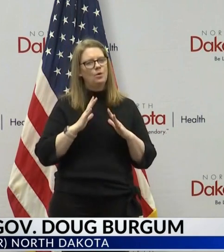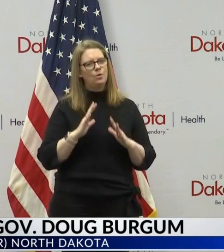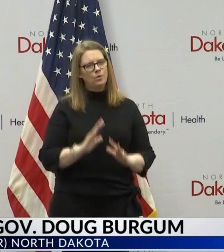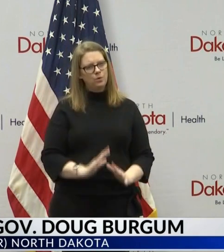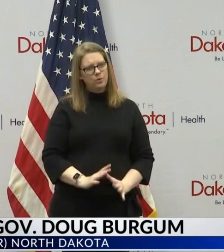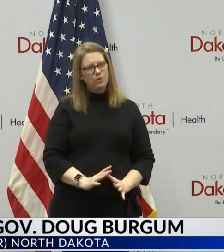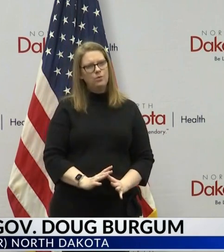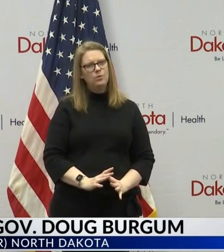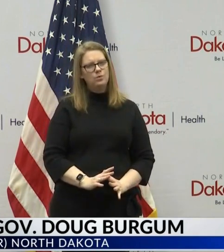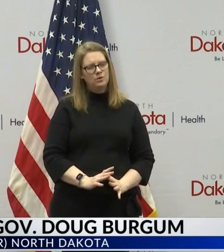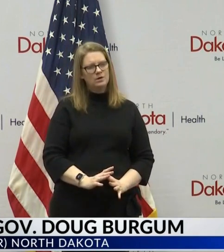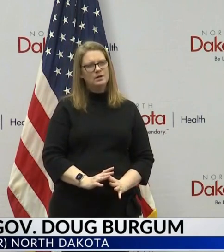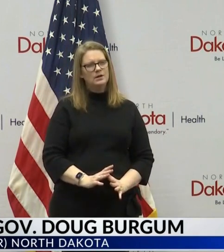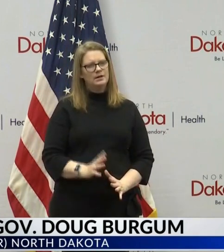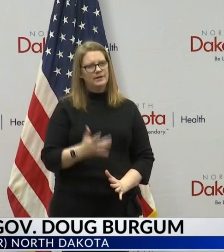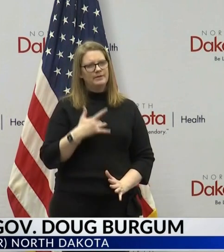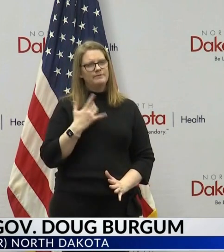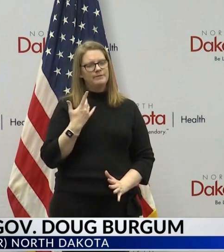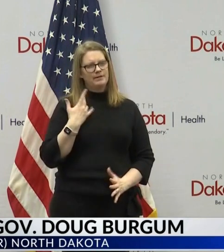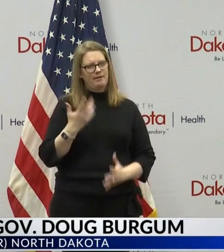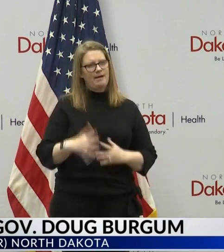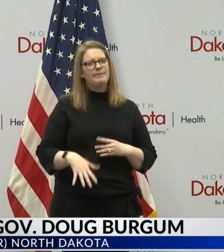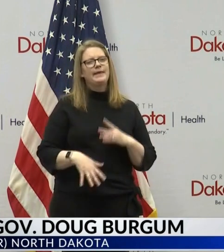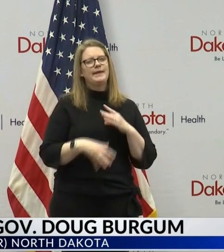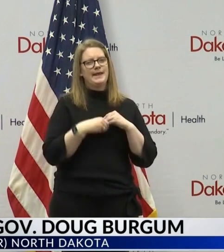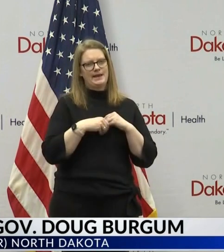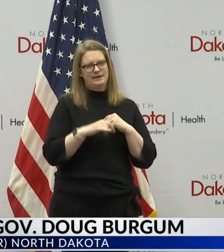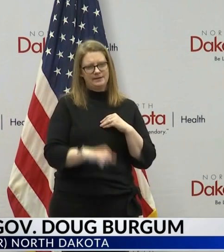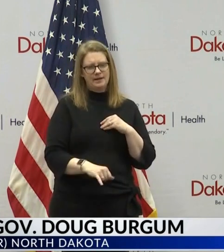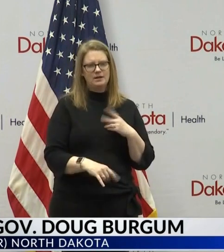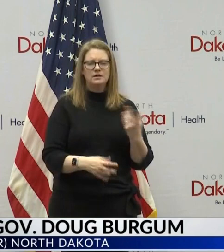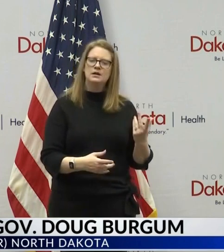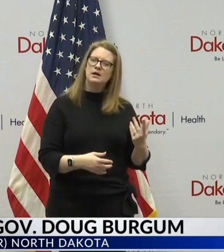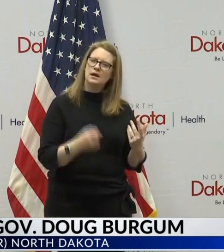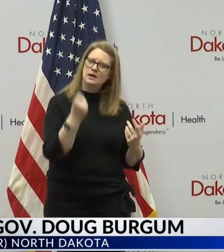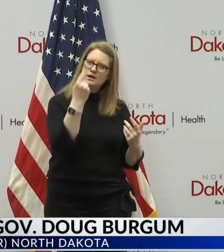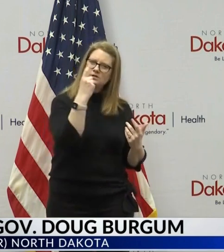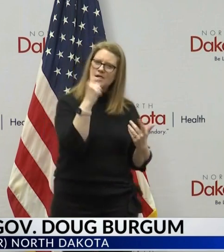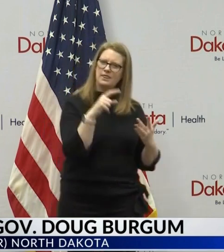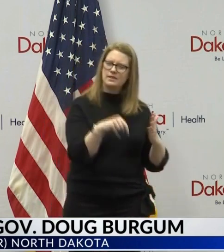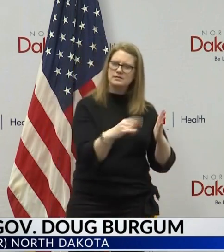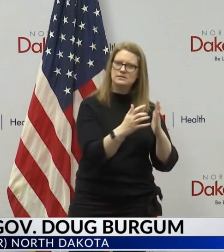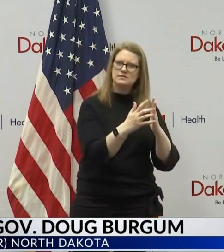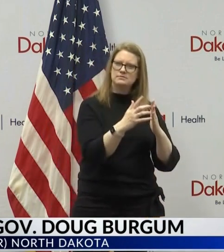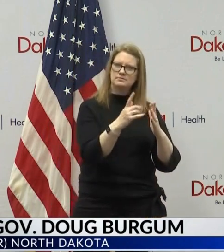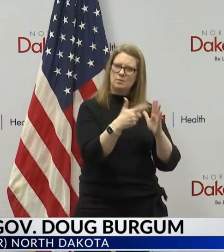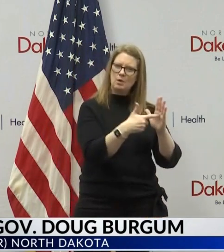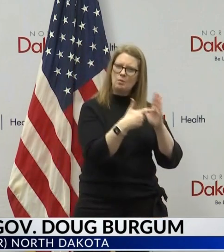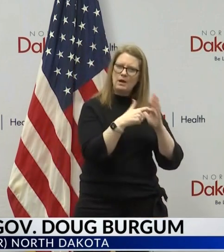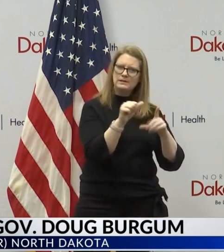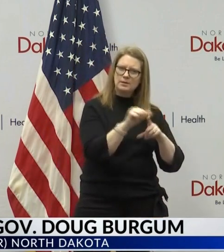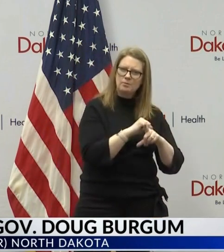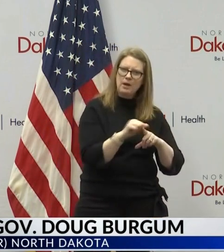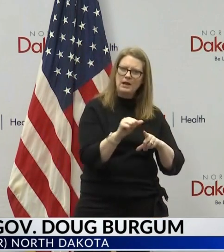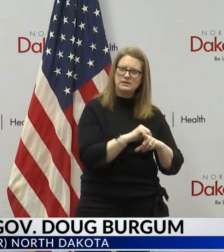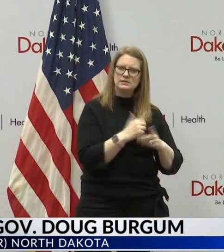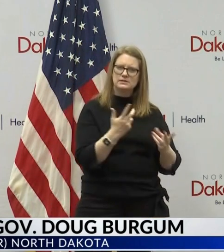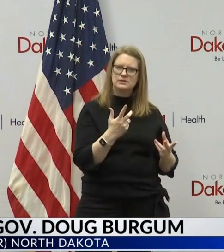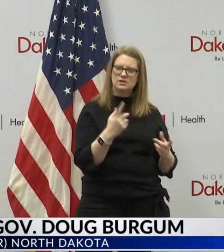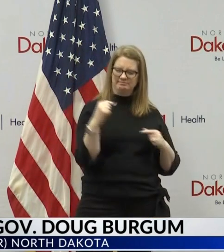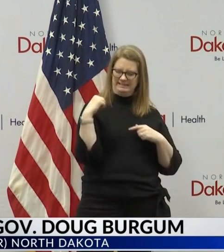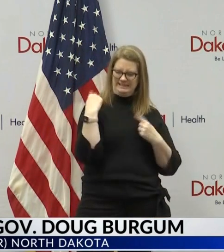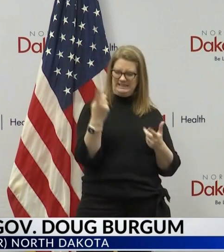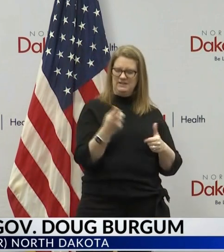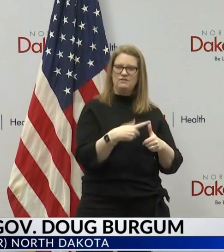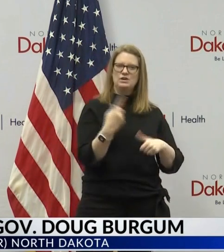opposite. And like any skill, it requires practice. And we've said for the very first day that if you had a little extra time, one thing you